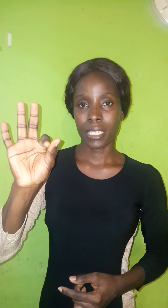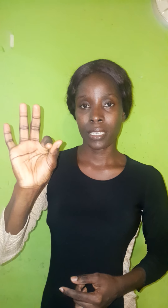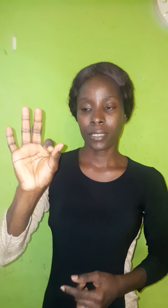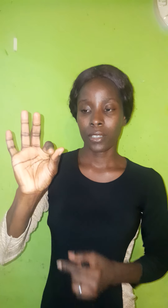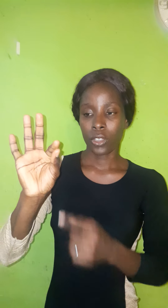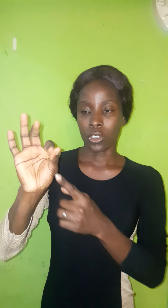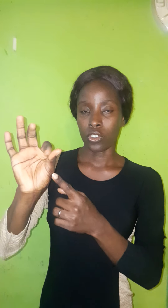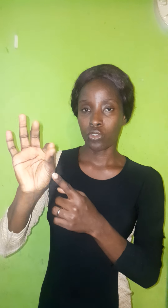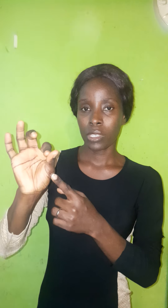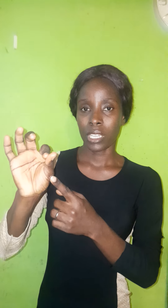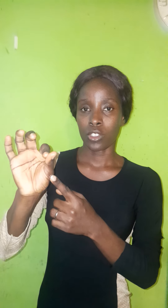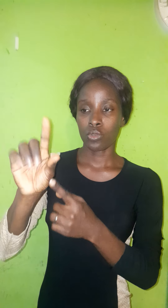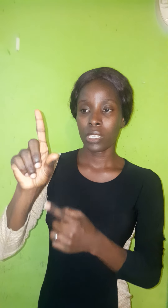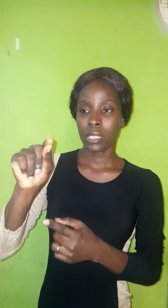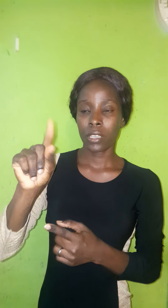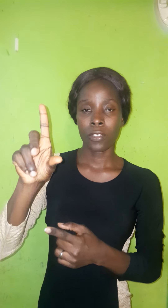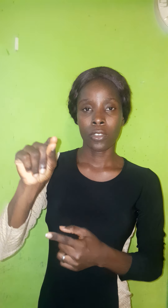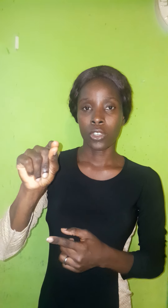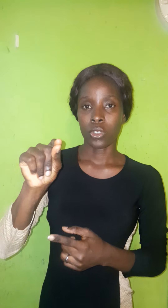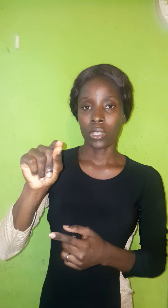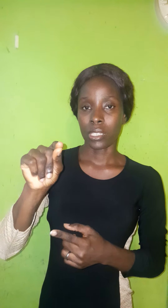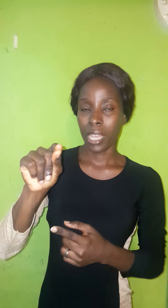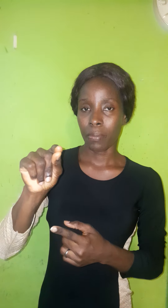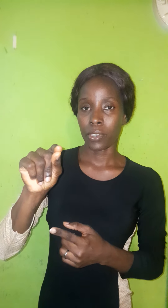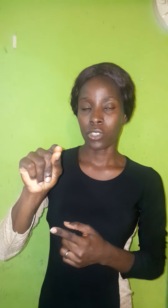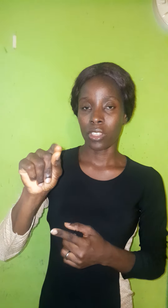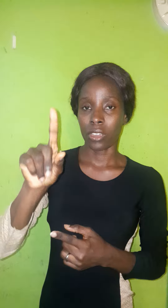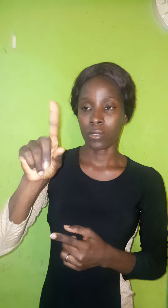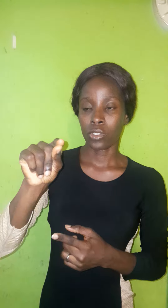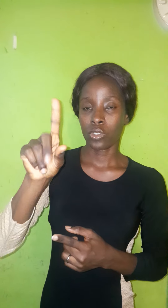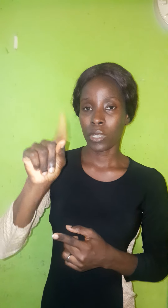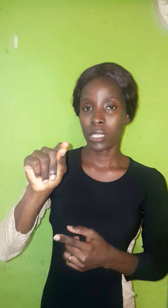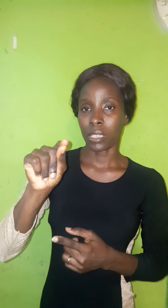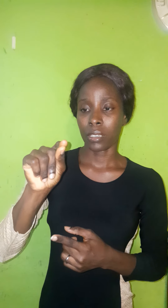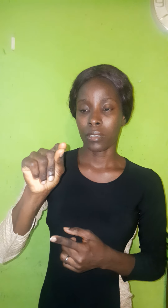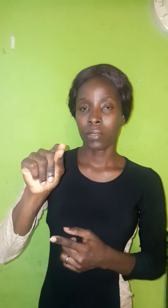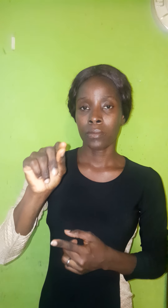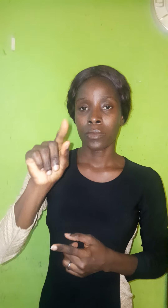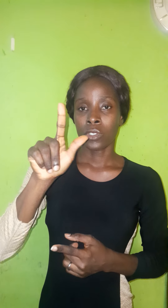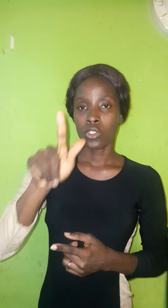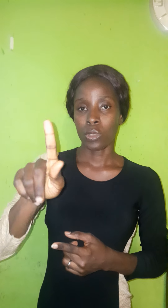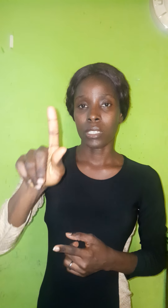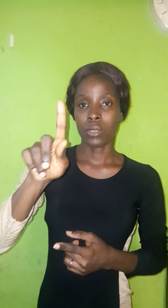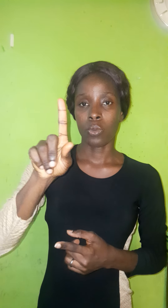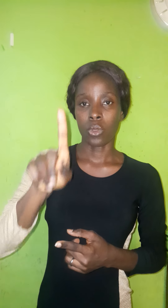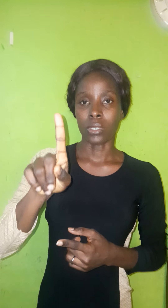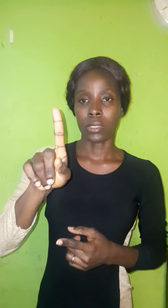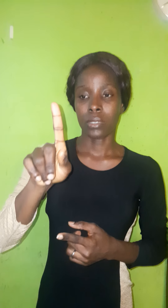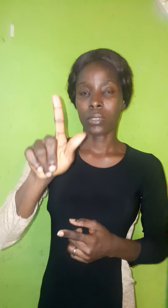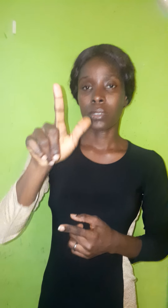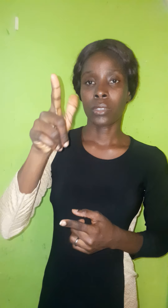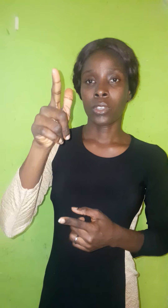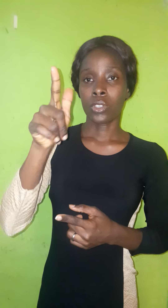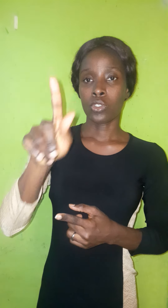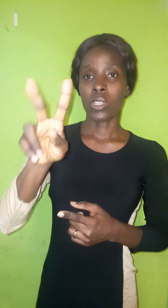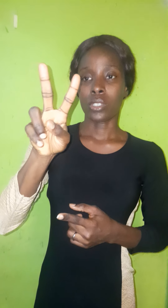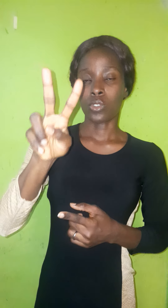19. You twist and on 20, they tap each other. 20, 21, 22,